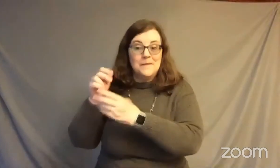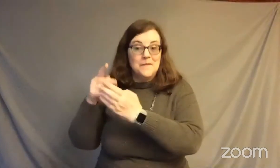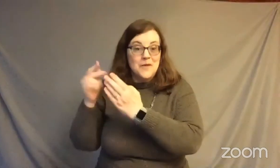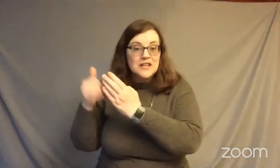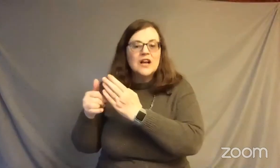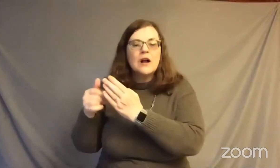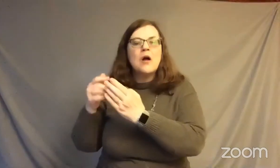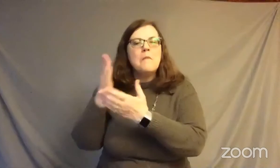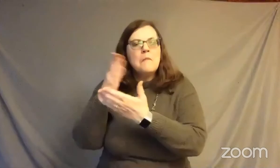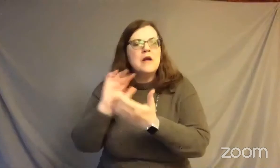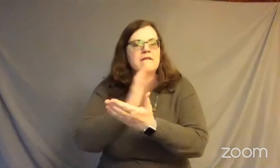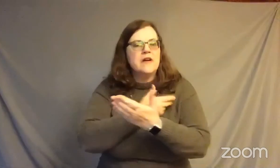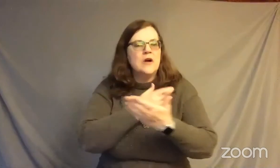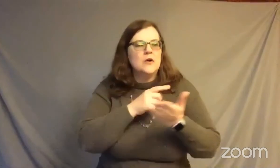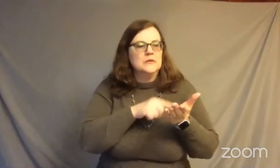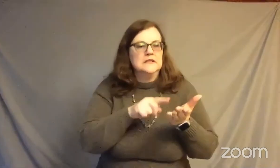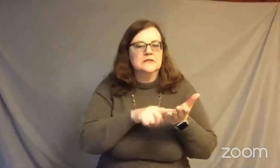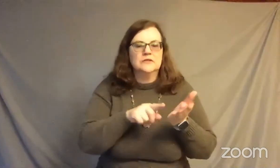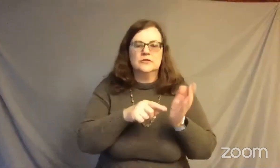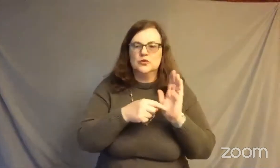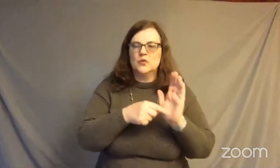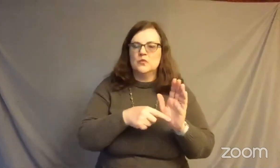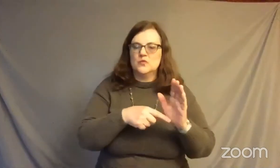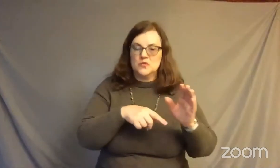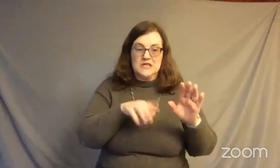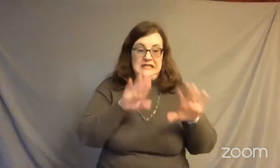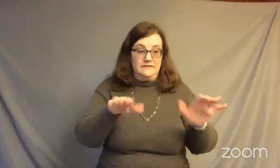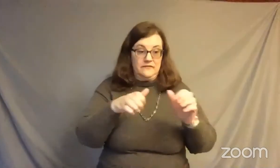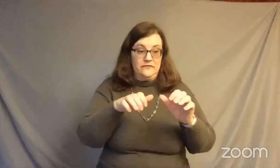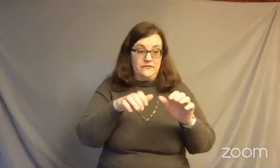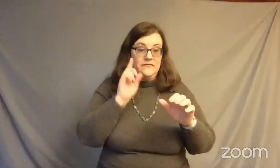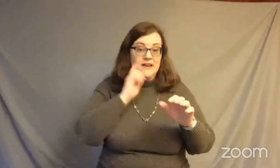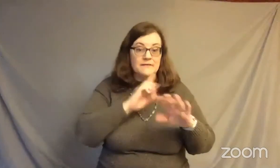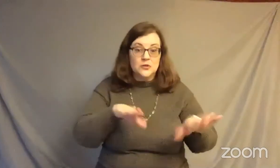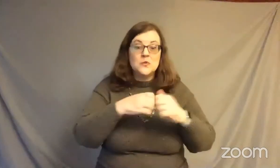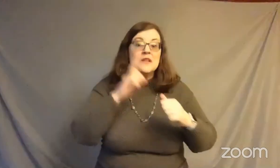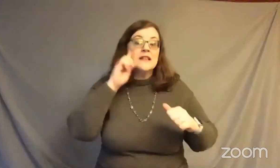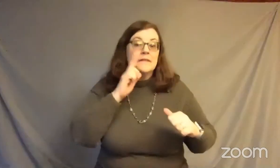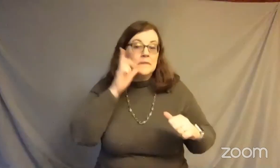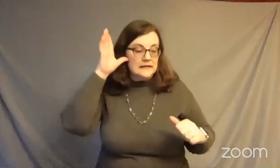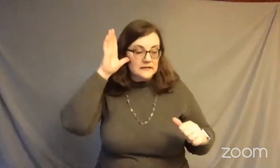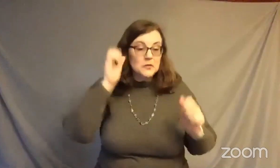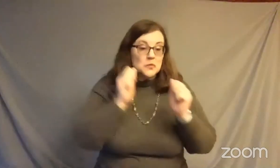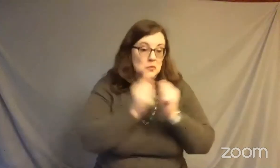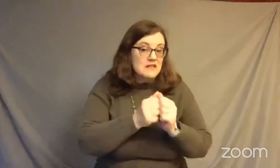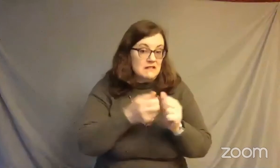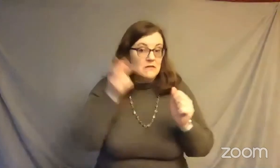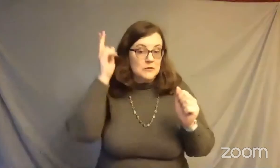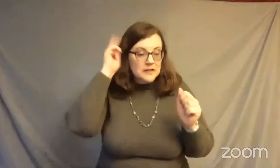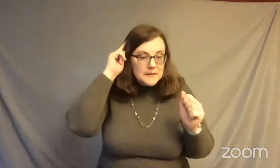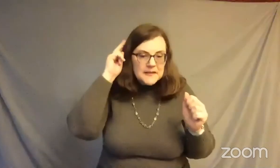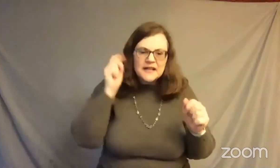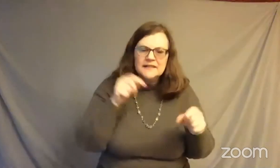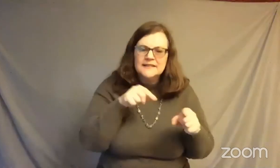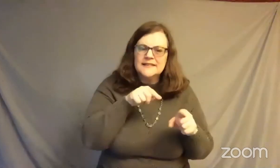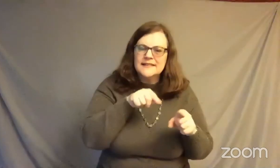And in our bilingual bimodal research, what we're seeing is that deaf children who have deaf